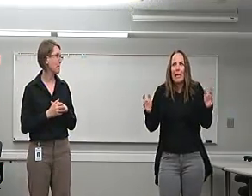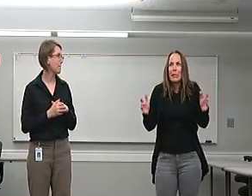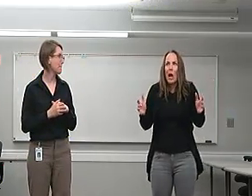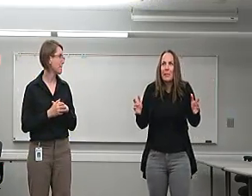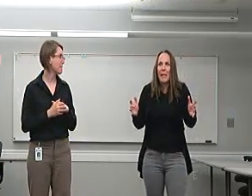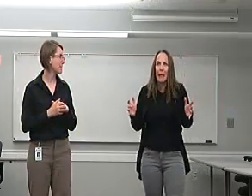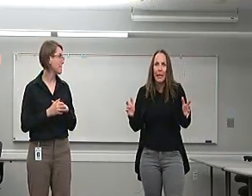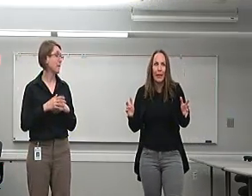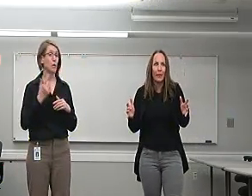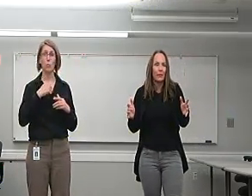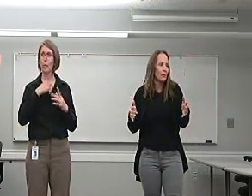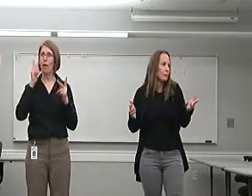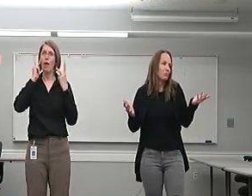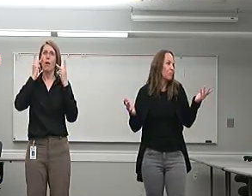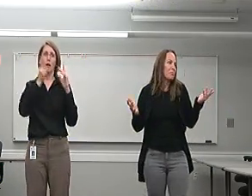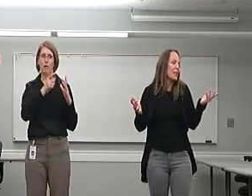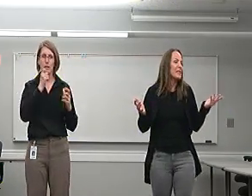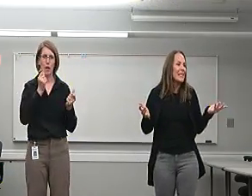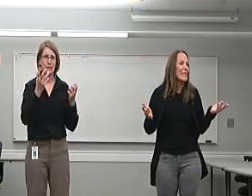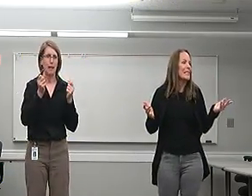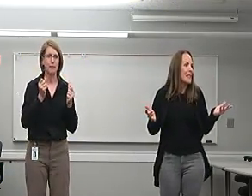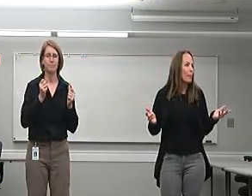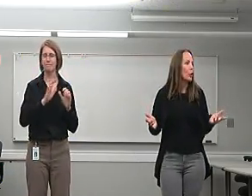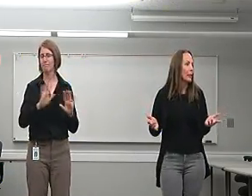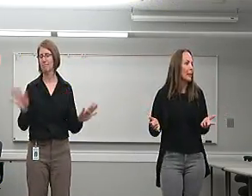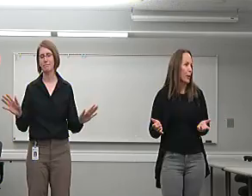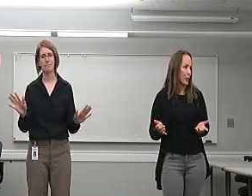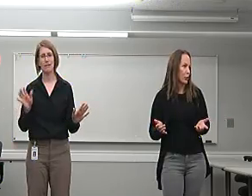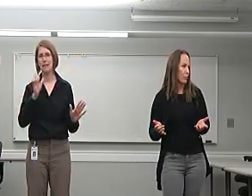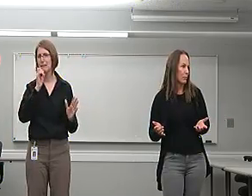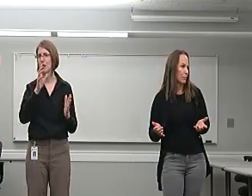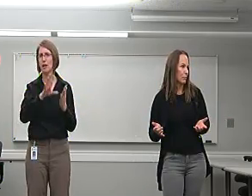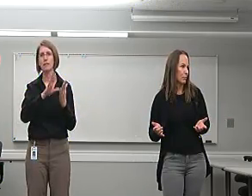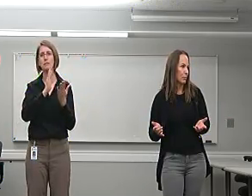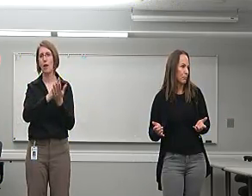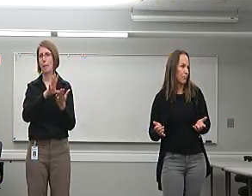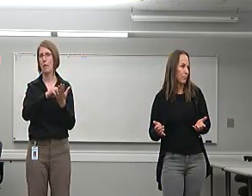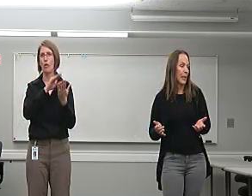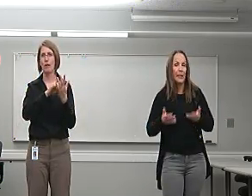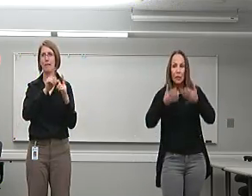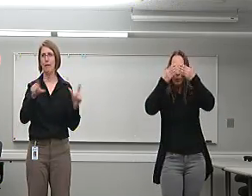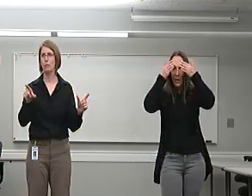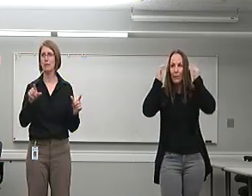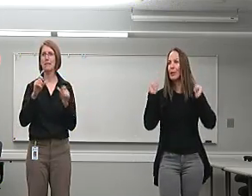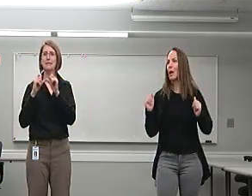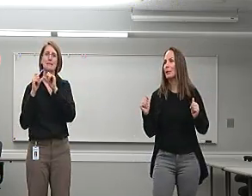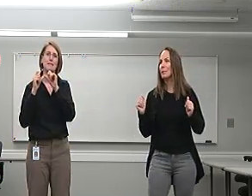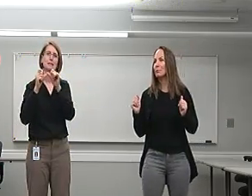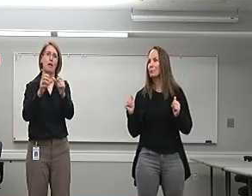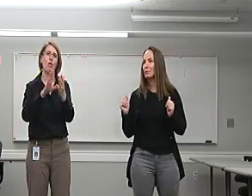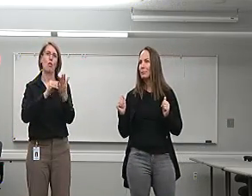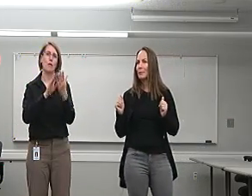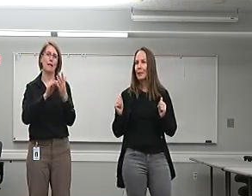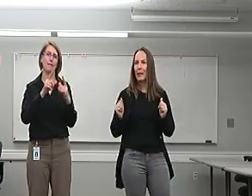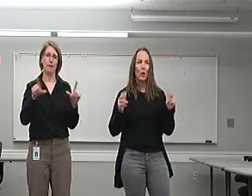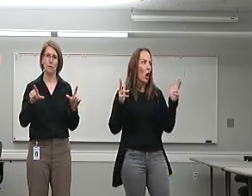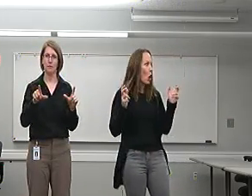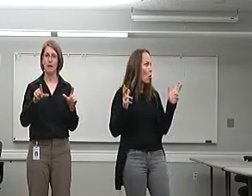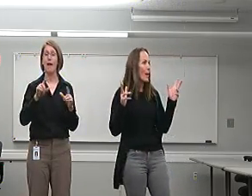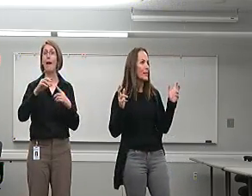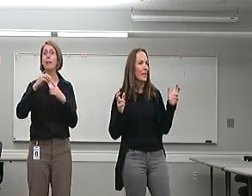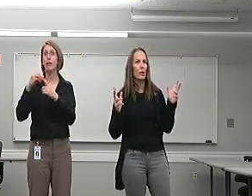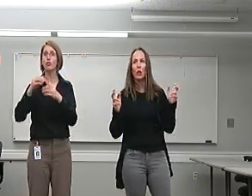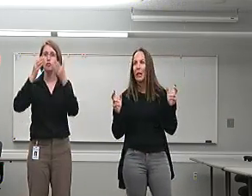signing. They didn't stop learning language. Unless you cover their eyes. They're looking